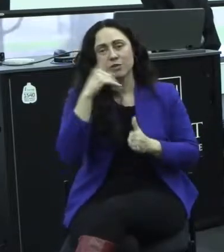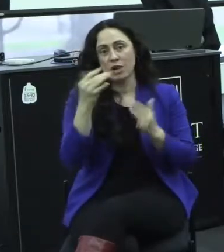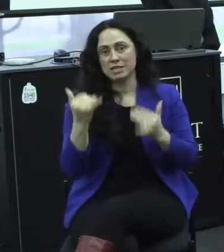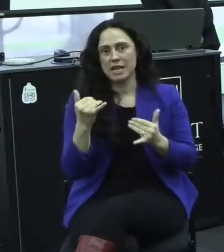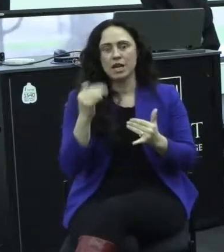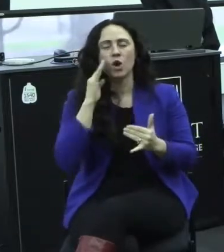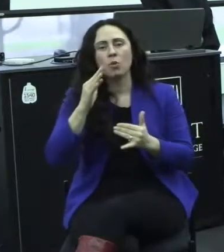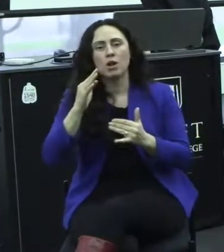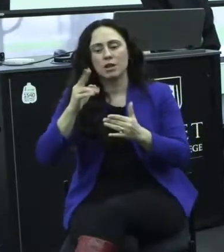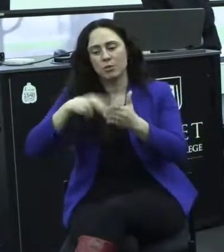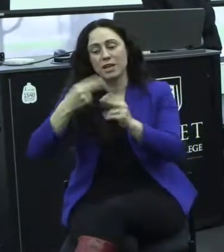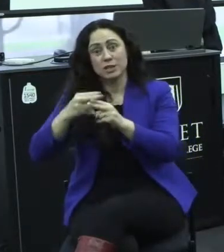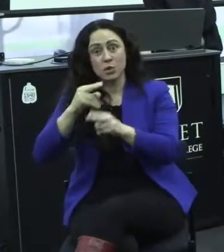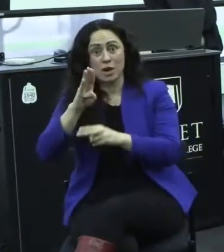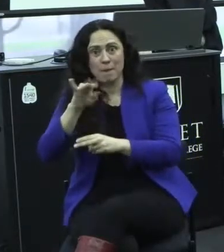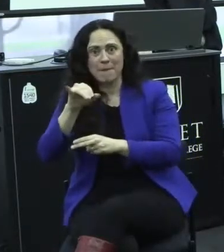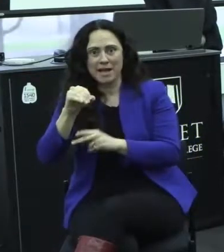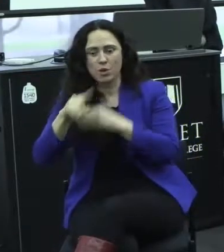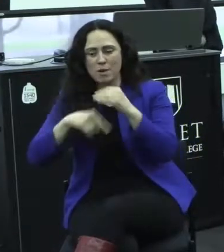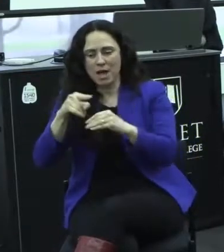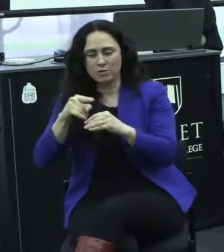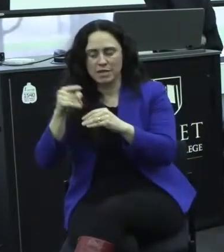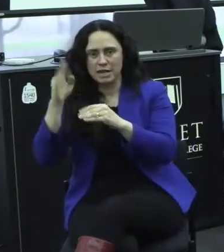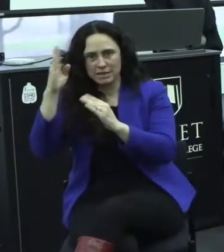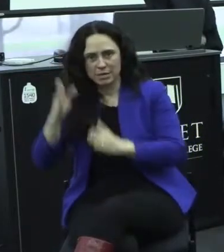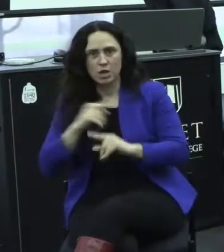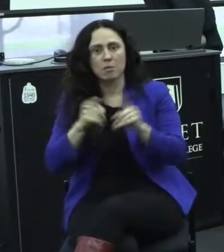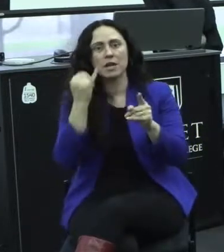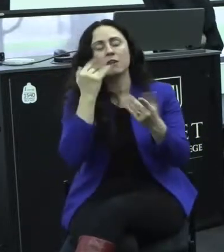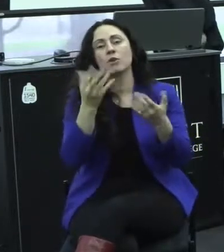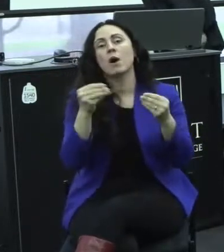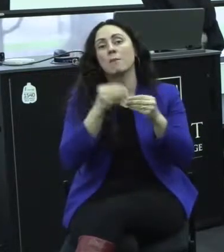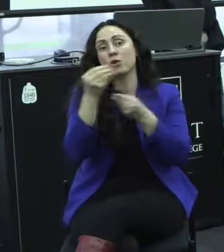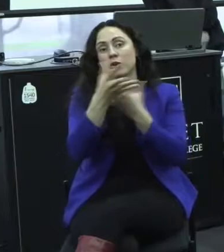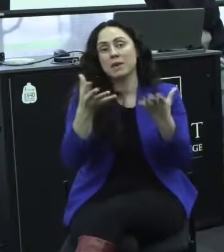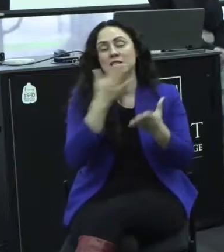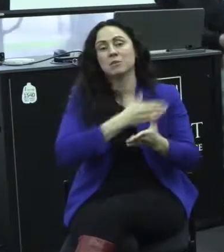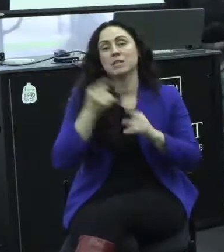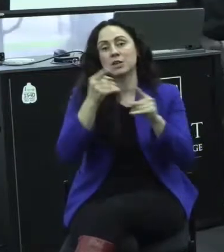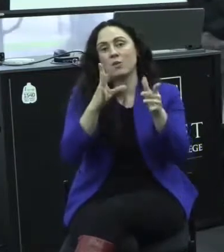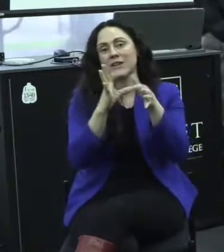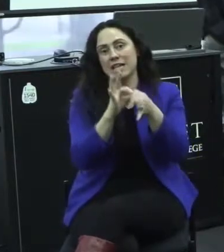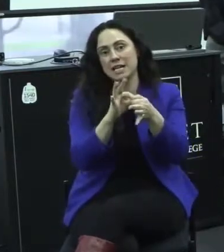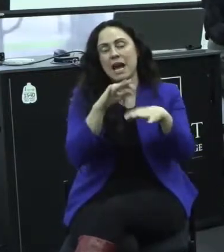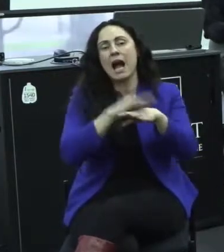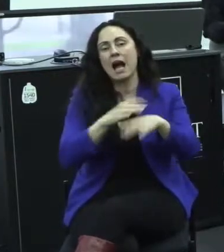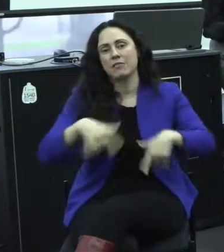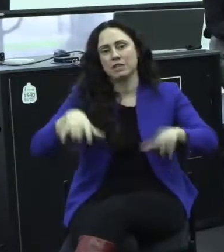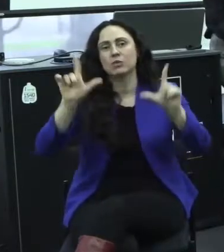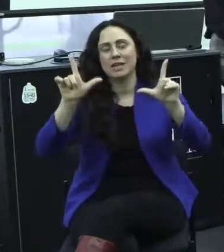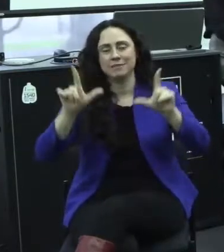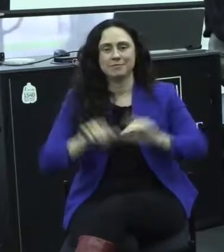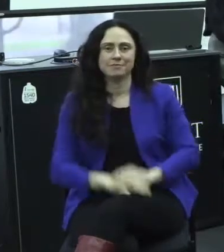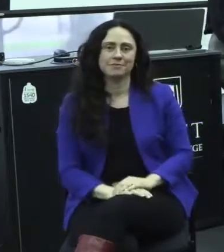a short bio of them, but if you'd like more information, please go to the link on the screen. Thank you.